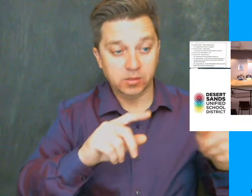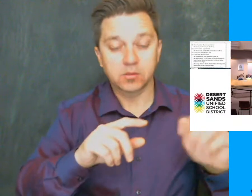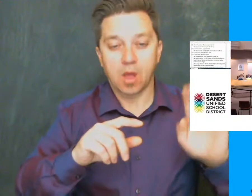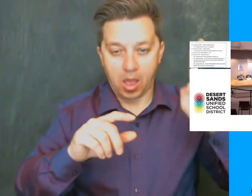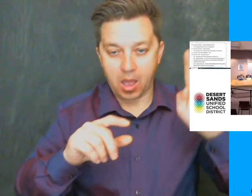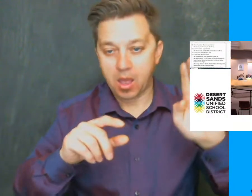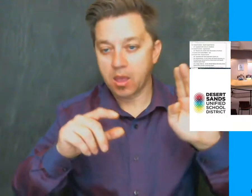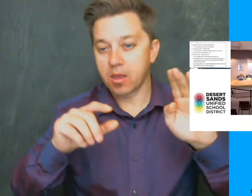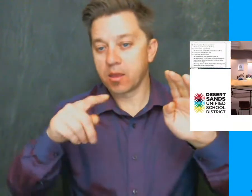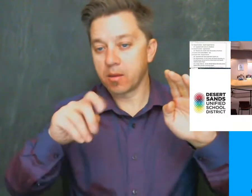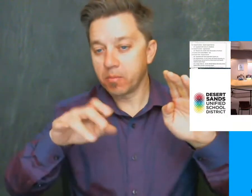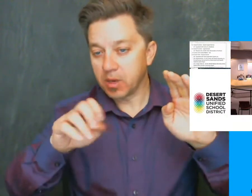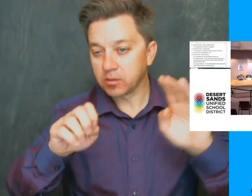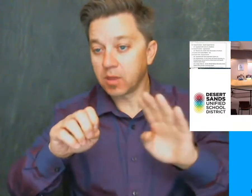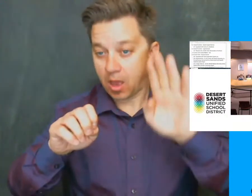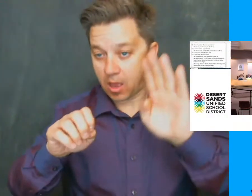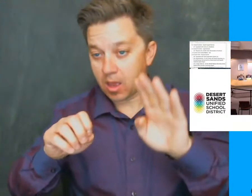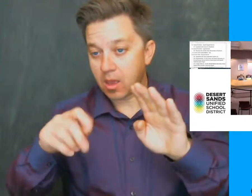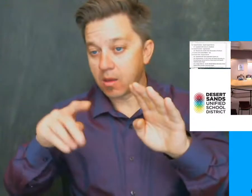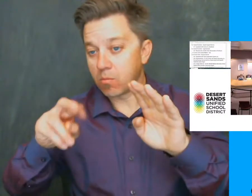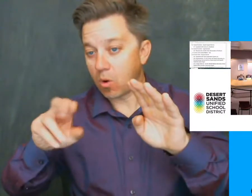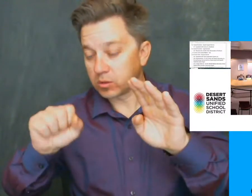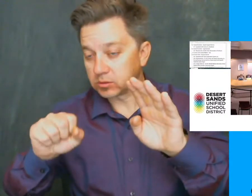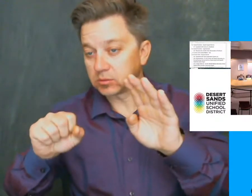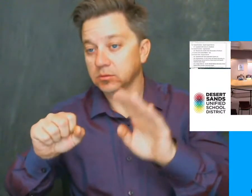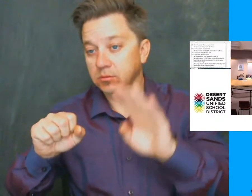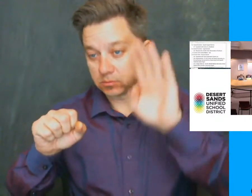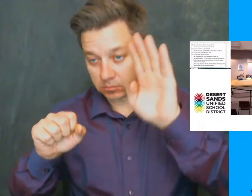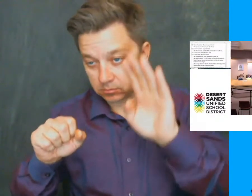Aye. Ms. Porras. Aye. Ms.